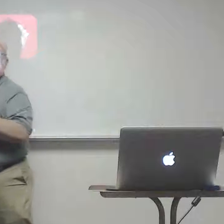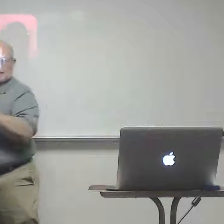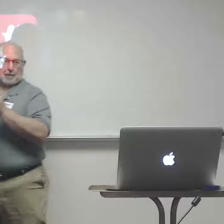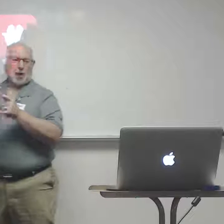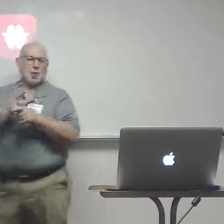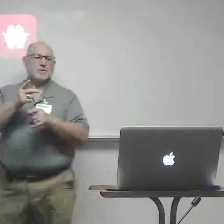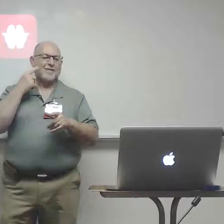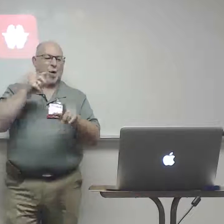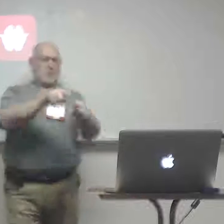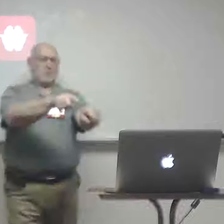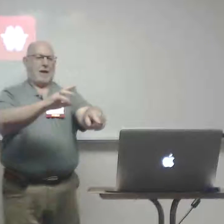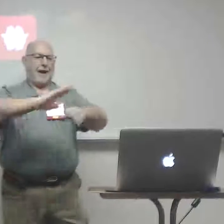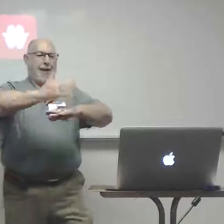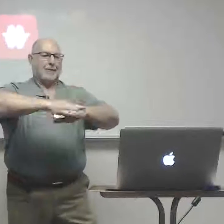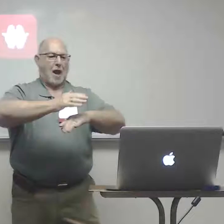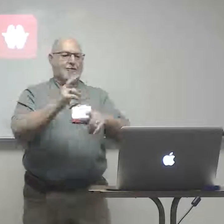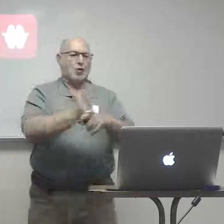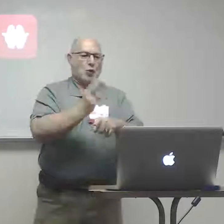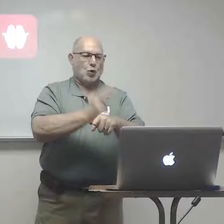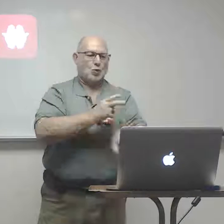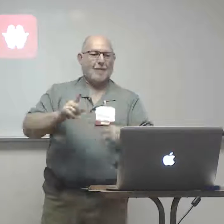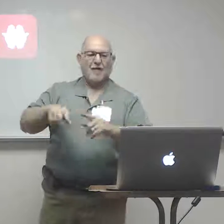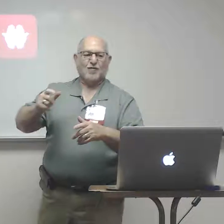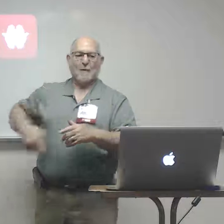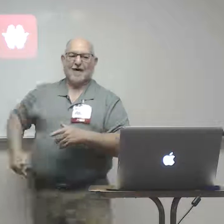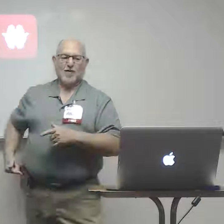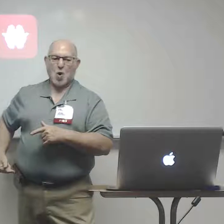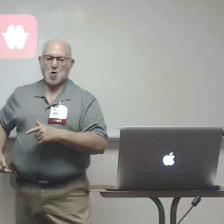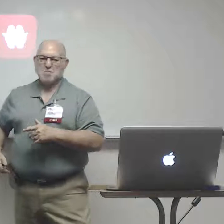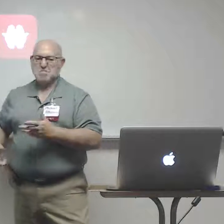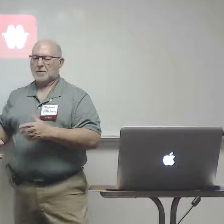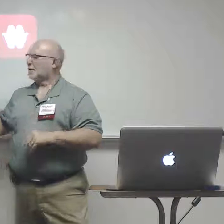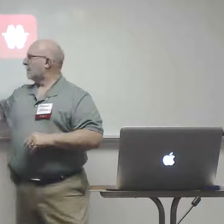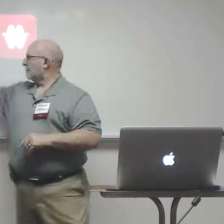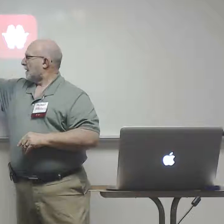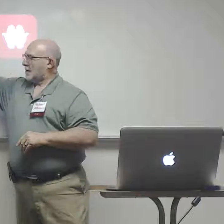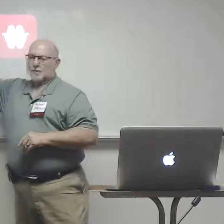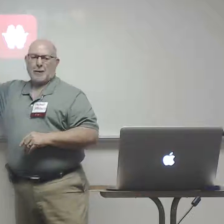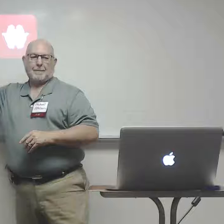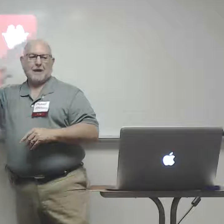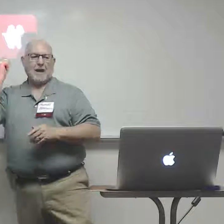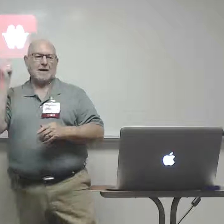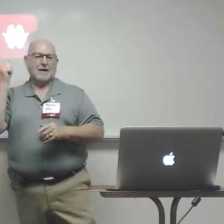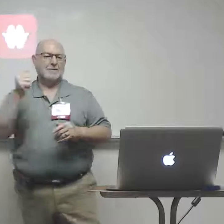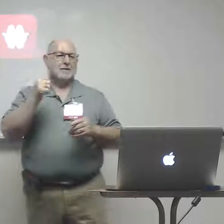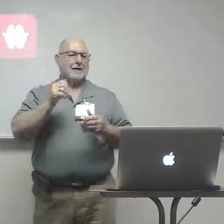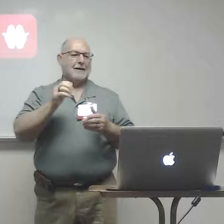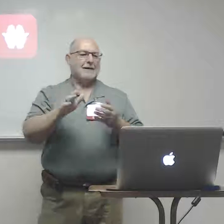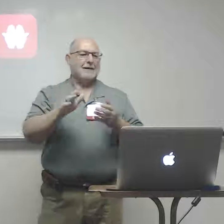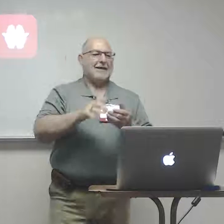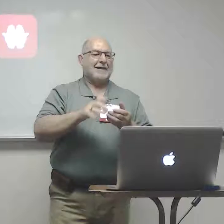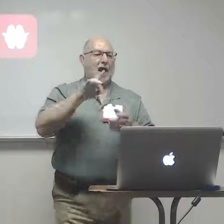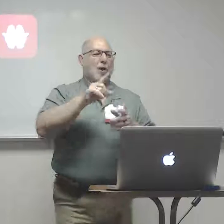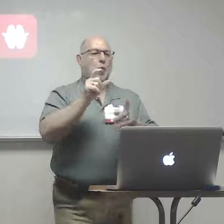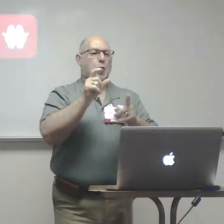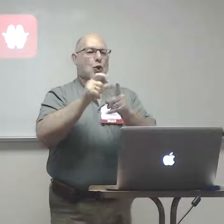something I use for key or for my phone. That's what because easy to find